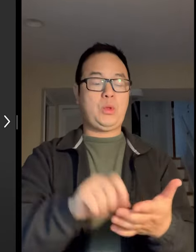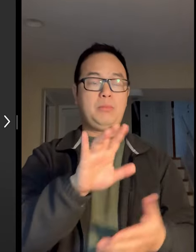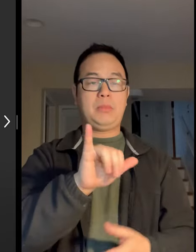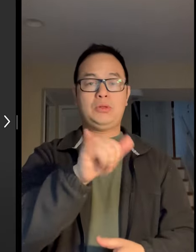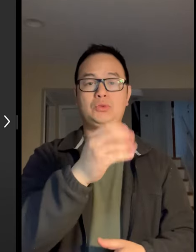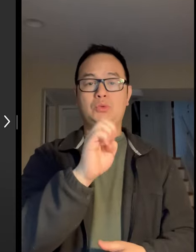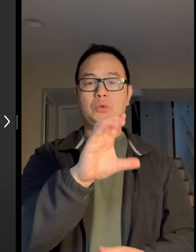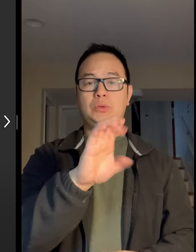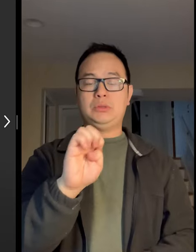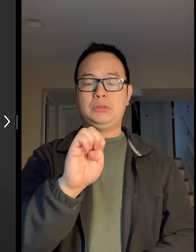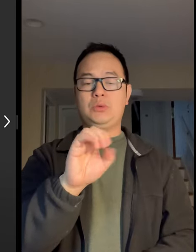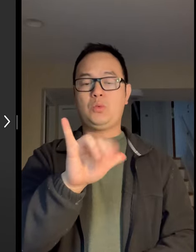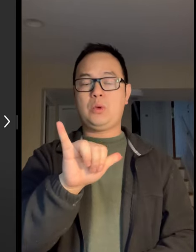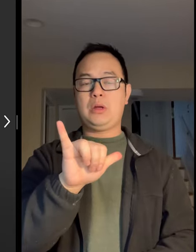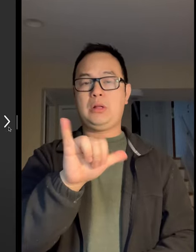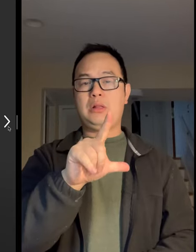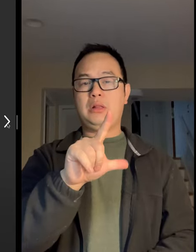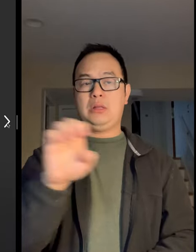Illustrations by Maggie Chen.